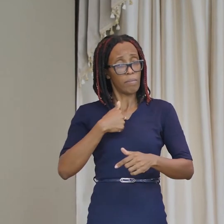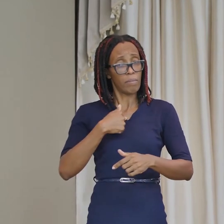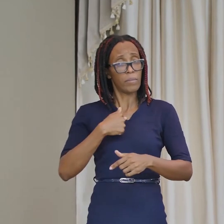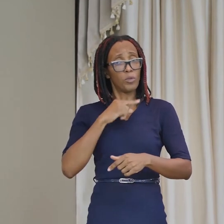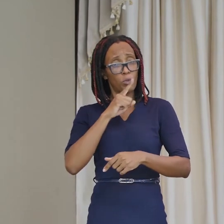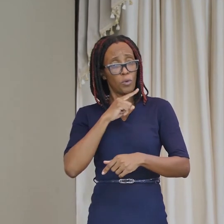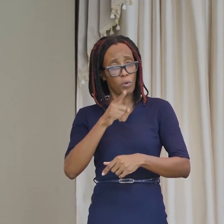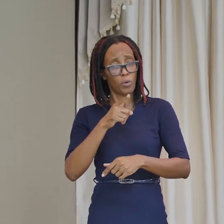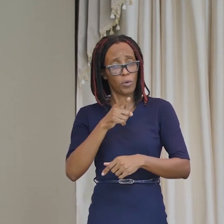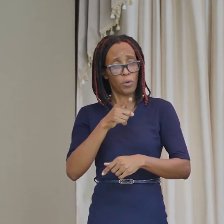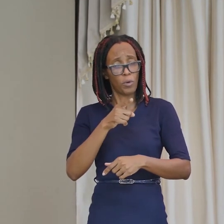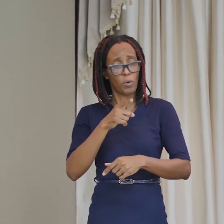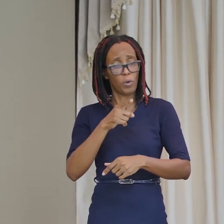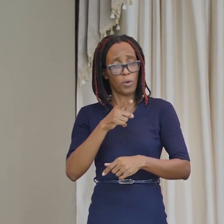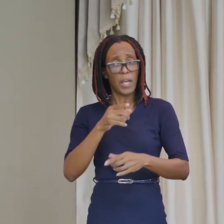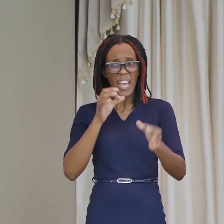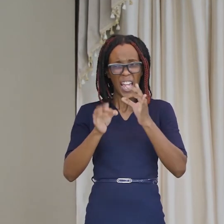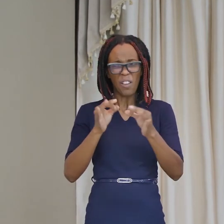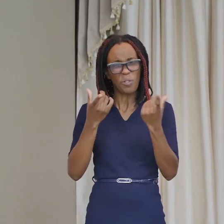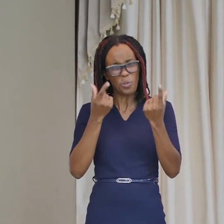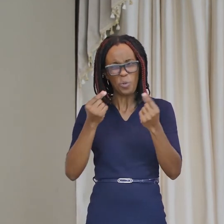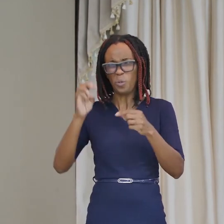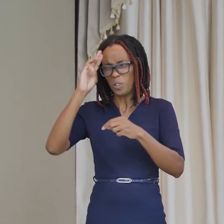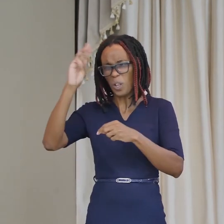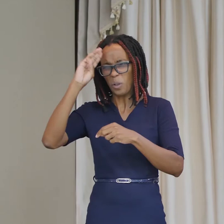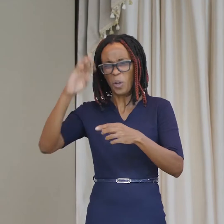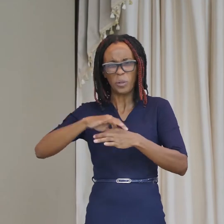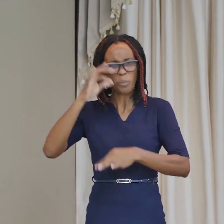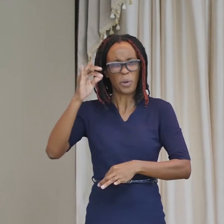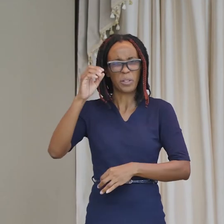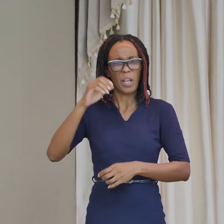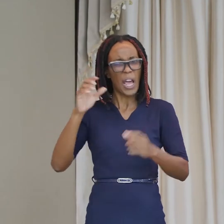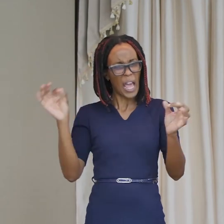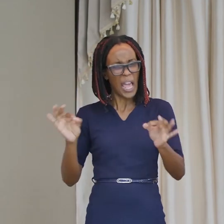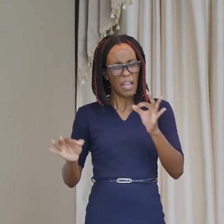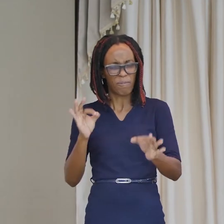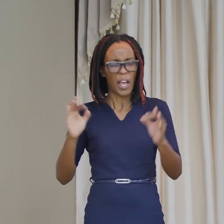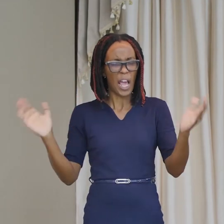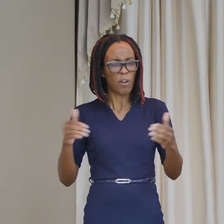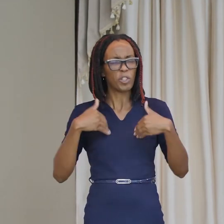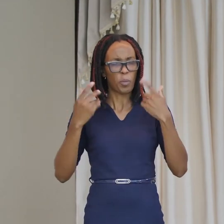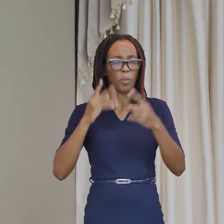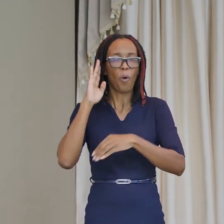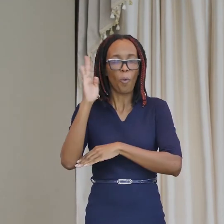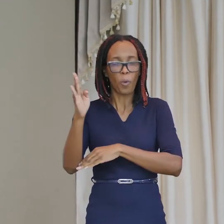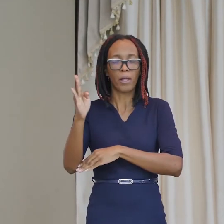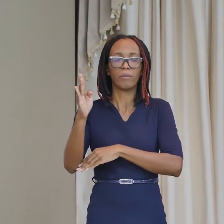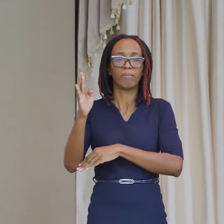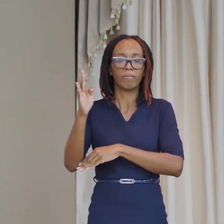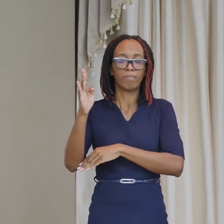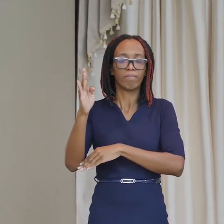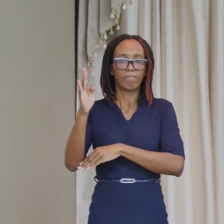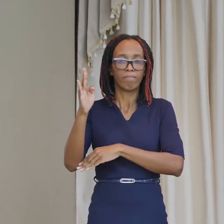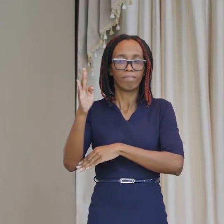work towards this recharging of our scout spirit, our efforts with the young people will reach the heights prescribed